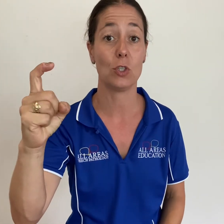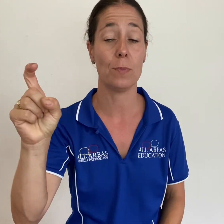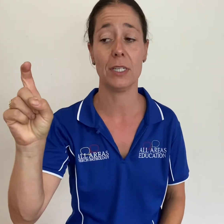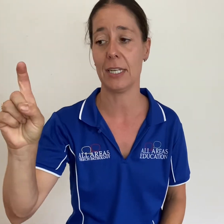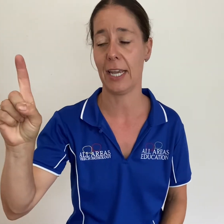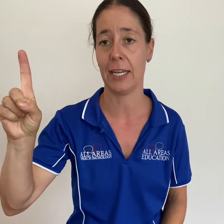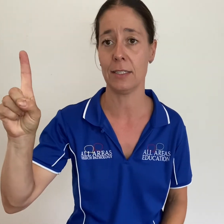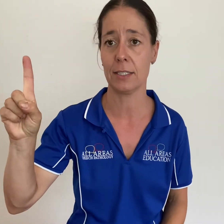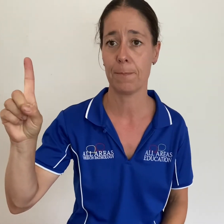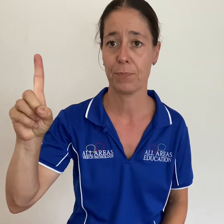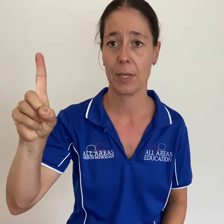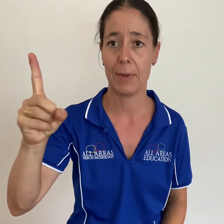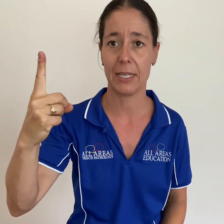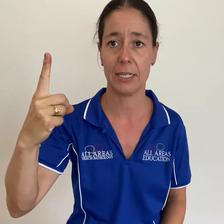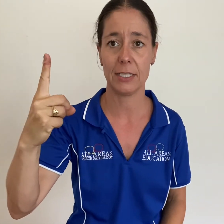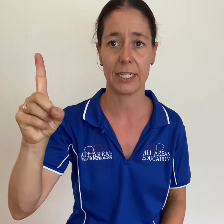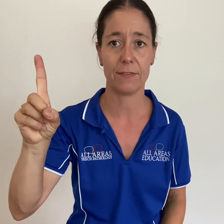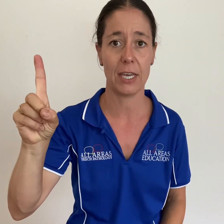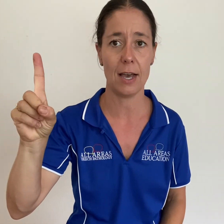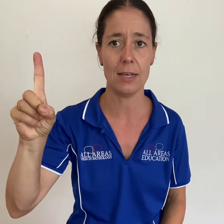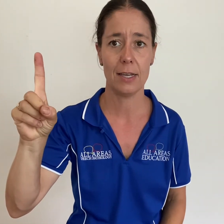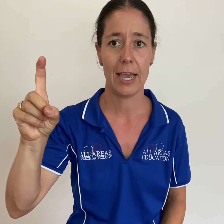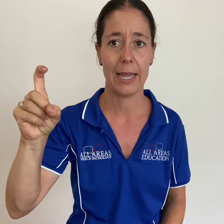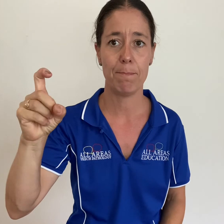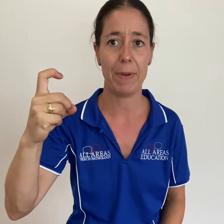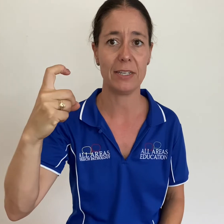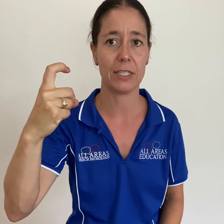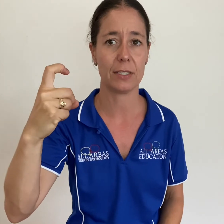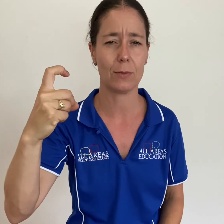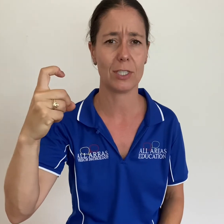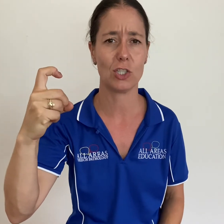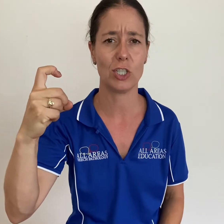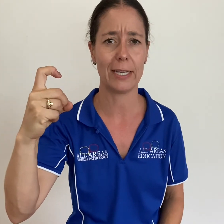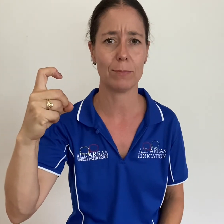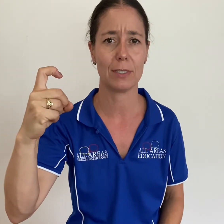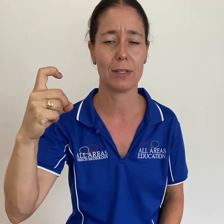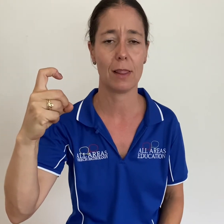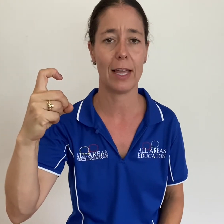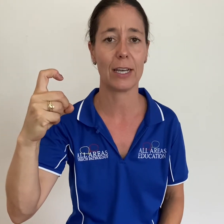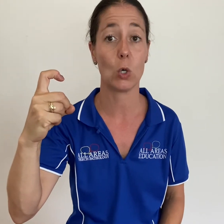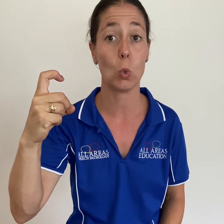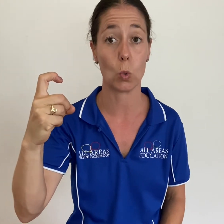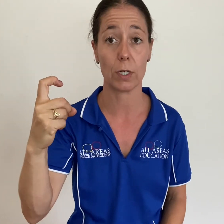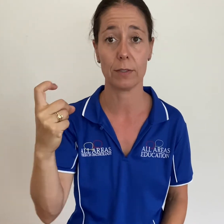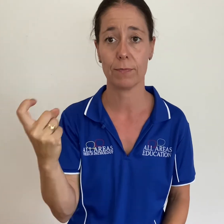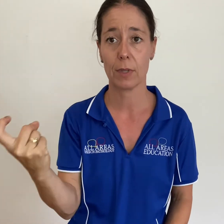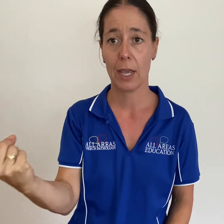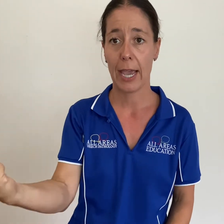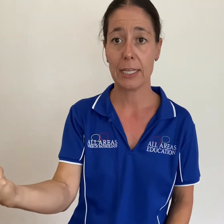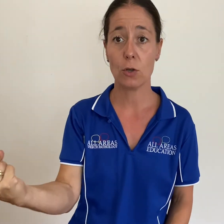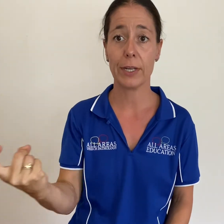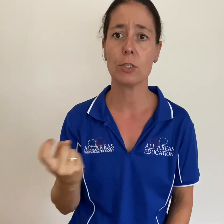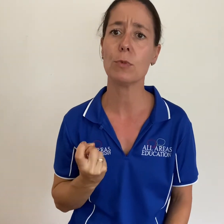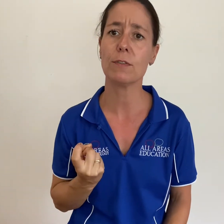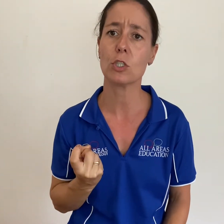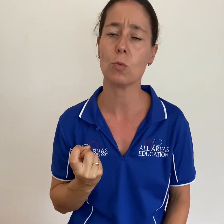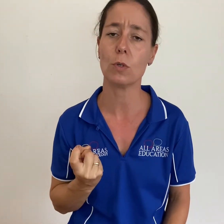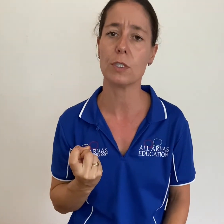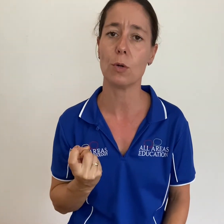dominant hand, make an index finger and bend it so it's shaped like a hook. And you're going to move it towards your